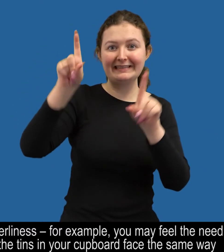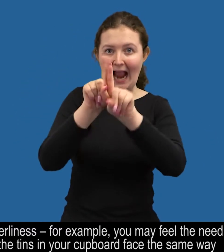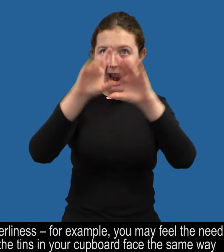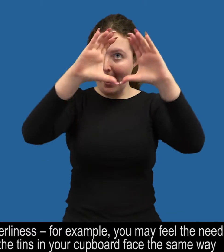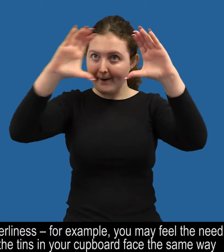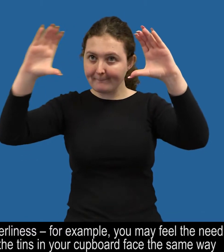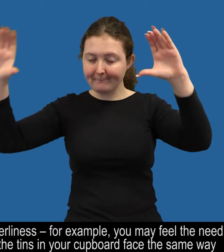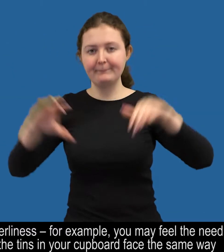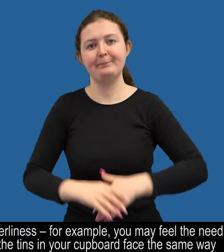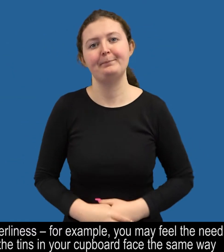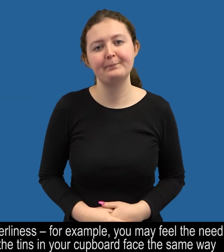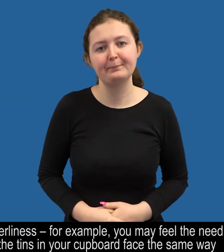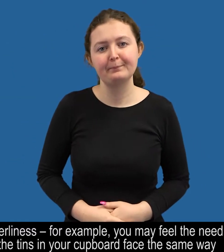same way.